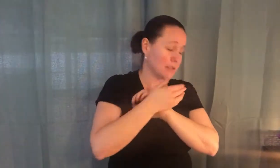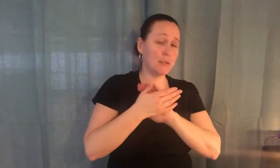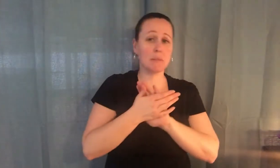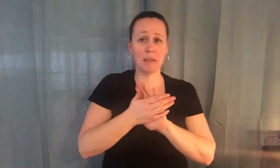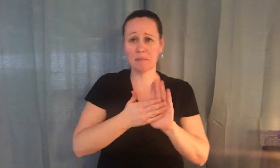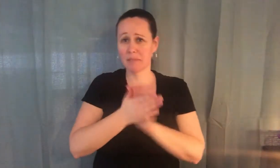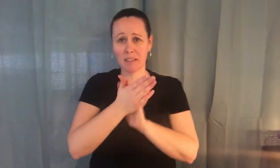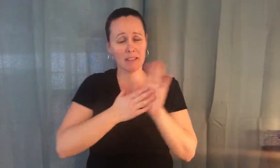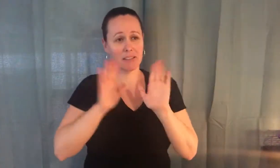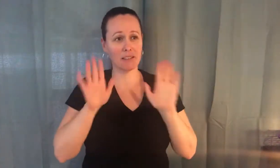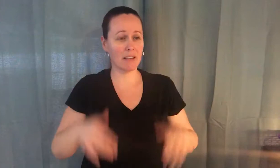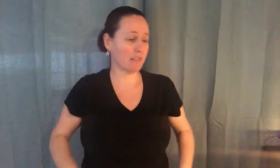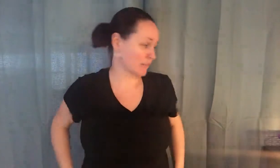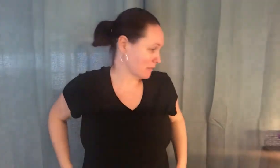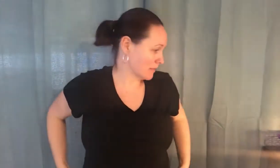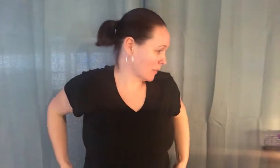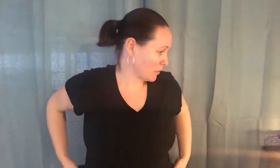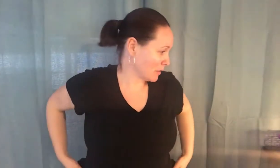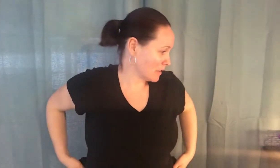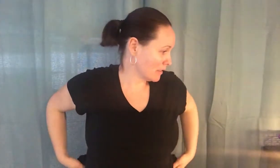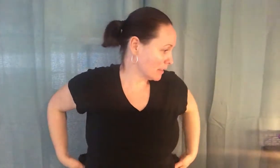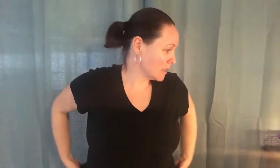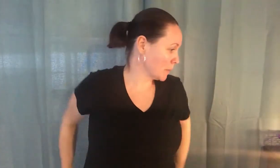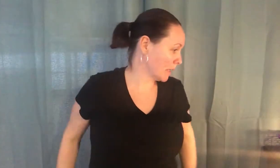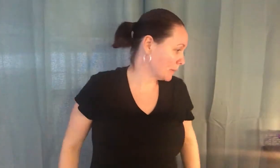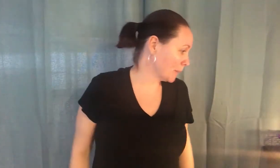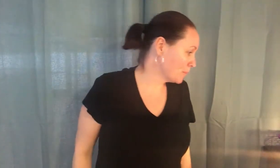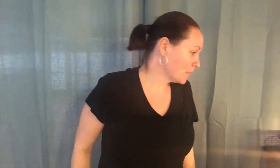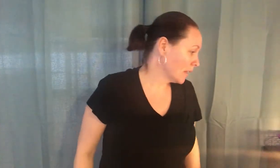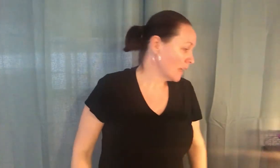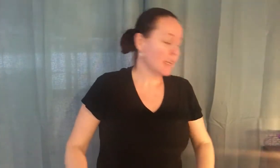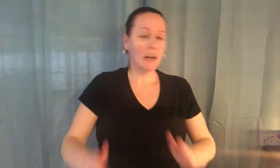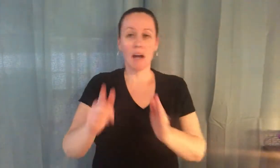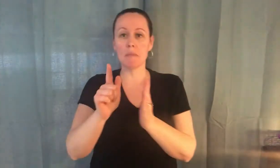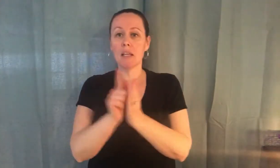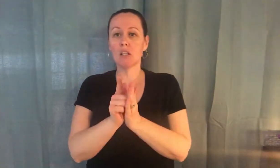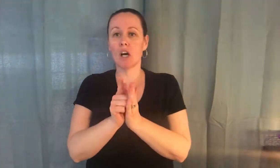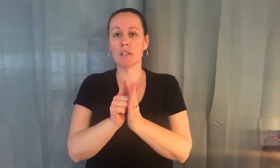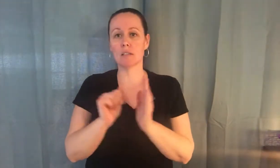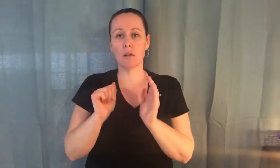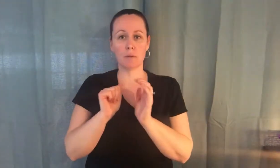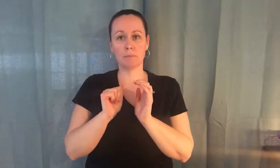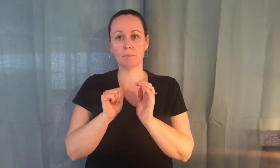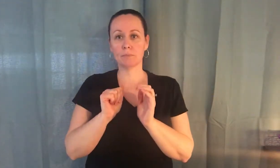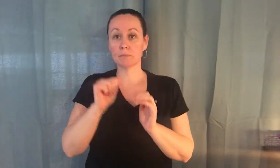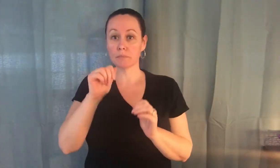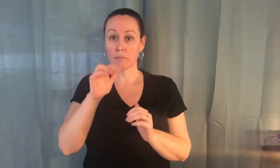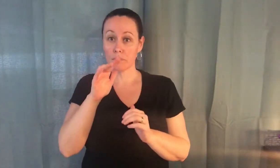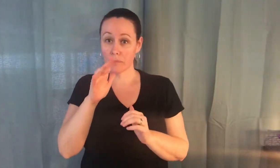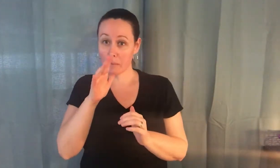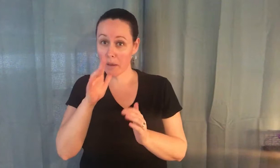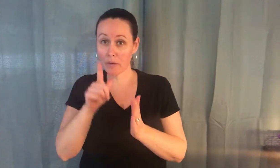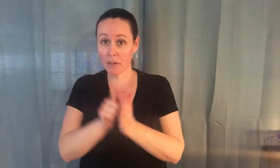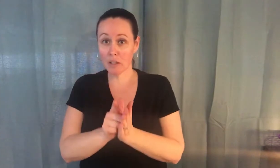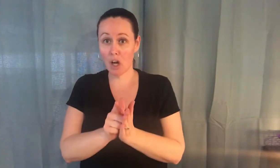Excuse me, I'm getting over this illness, but anyway. In-law, so mother-in-law,